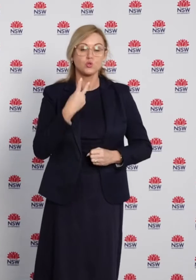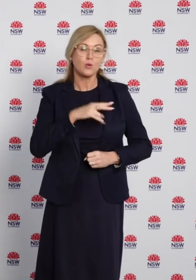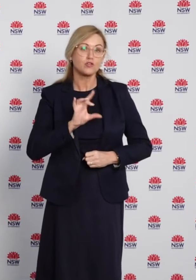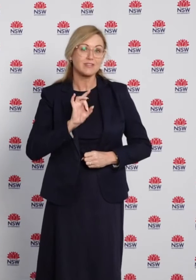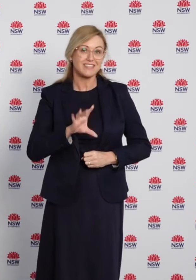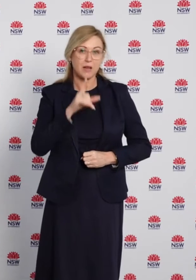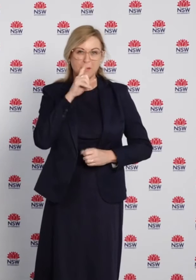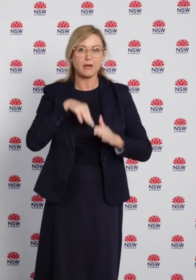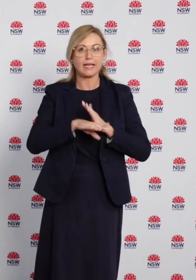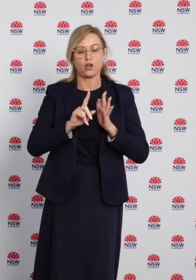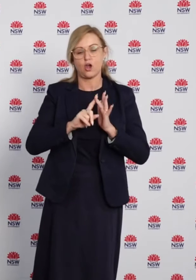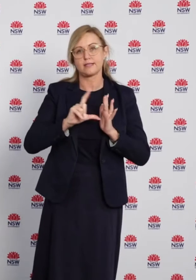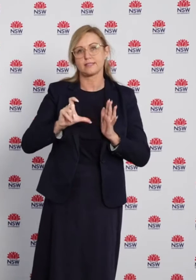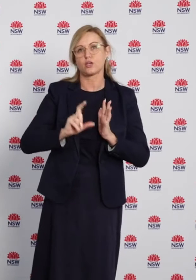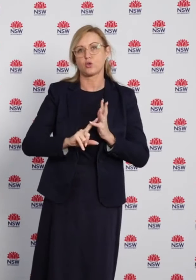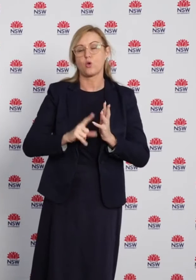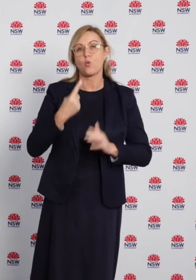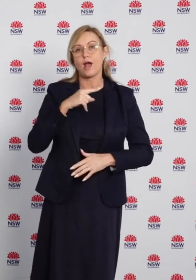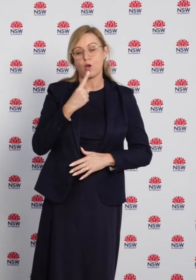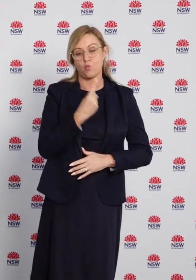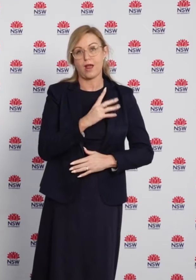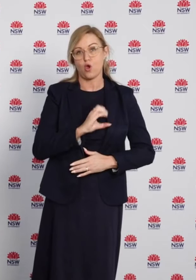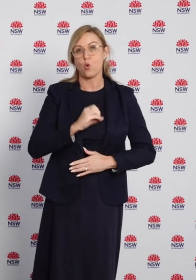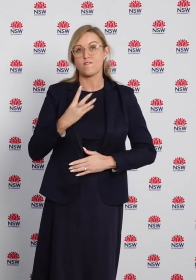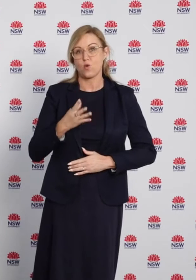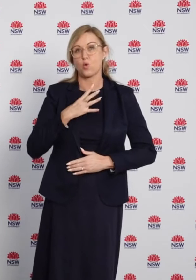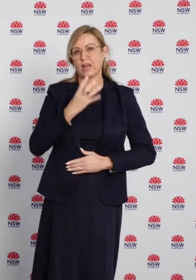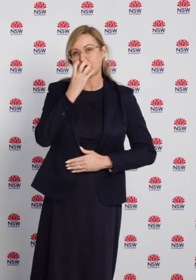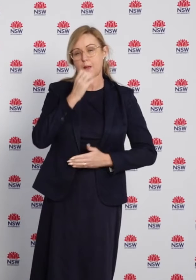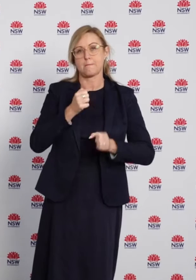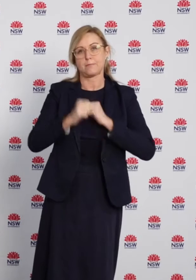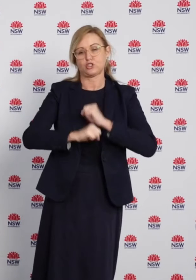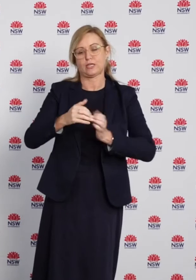210 in intensive care and 104 of whom require ventilation.